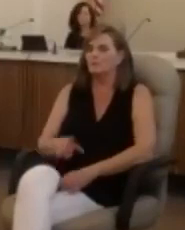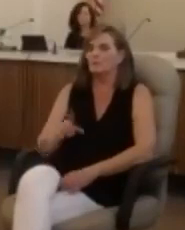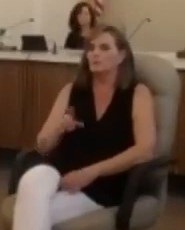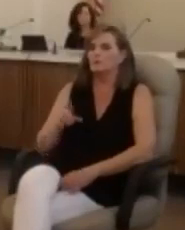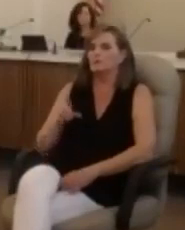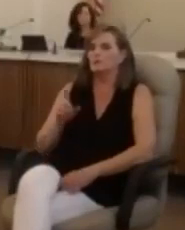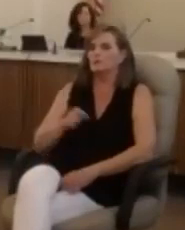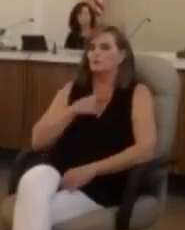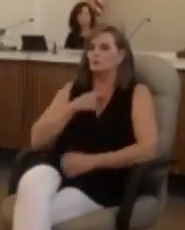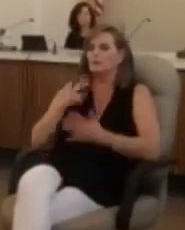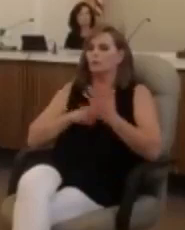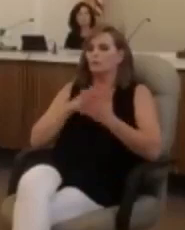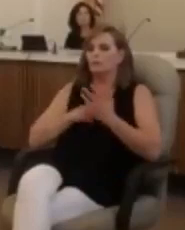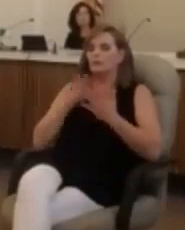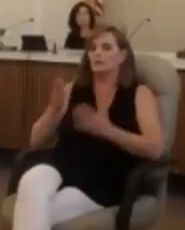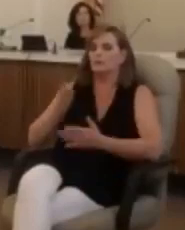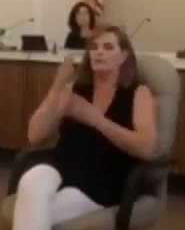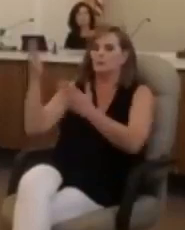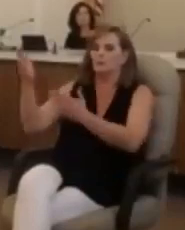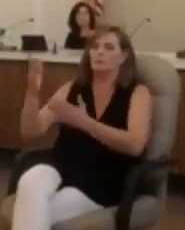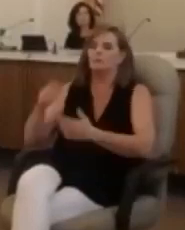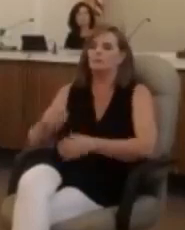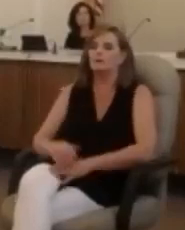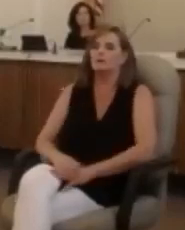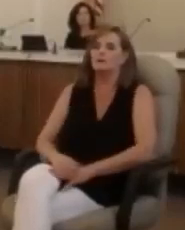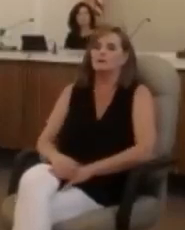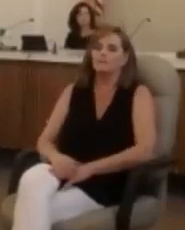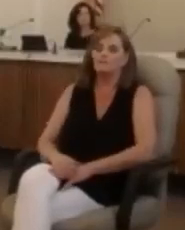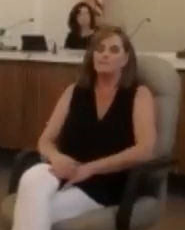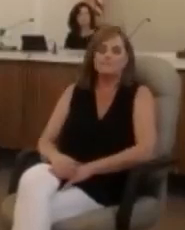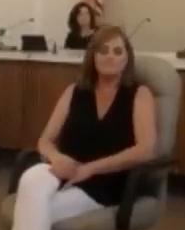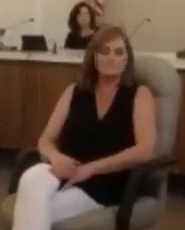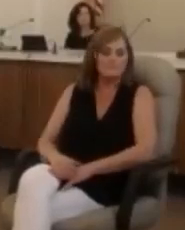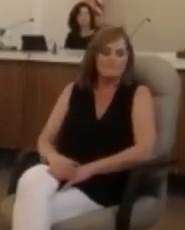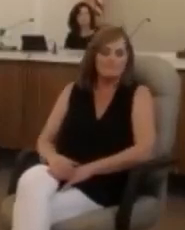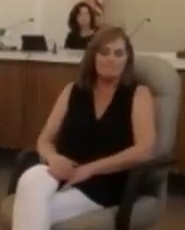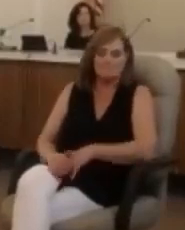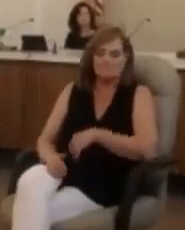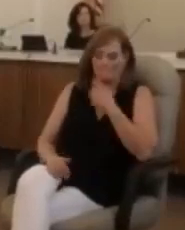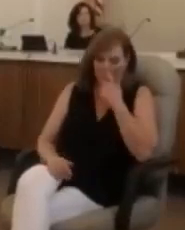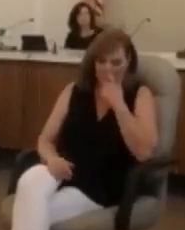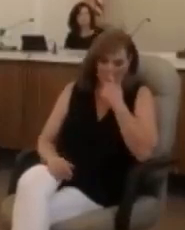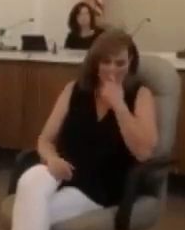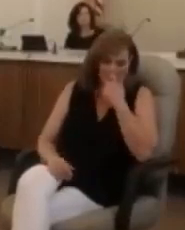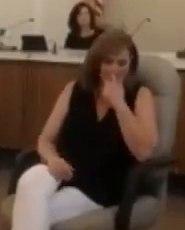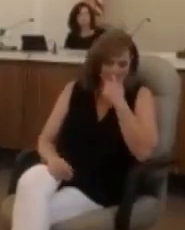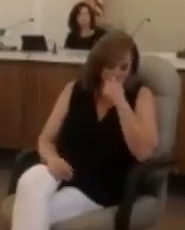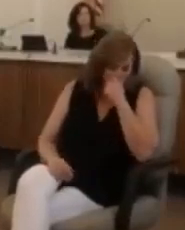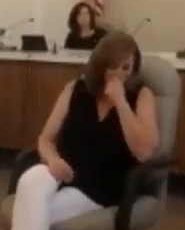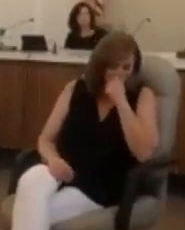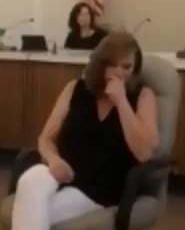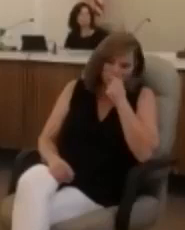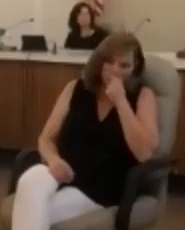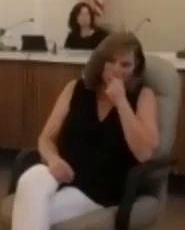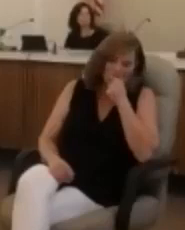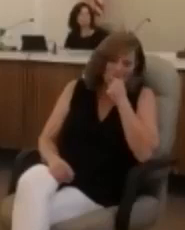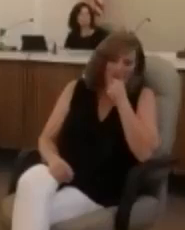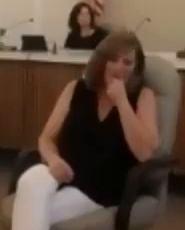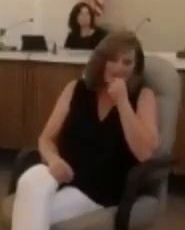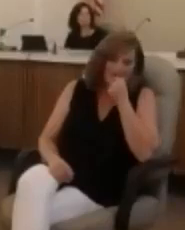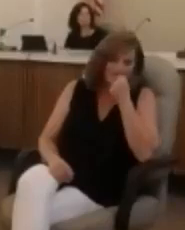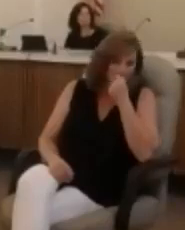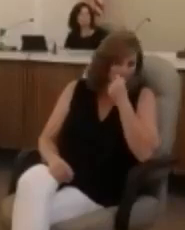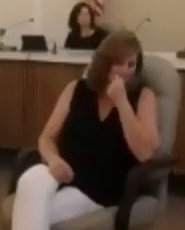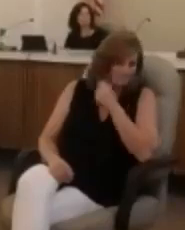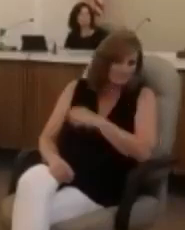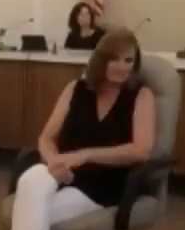That's up to you. Well, there's been some added. Well, we haven't added that yet. We would have to,